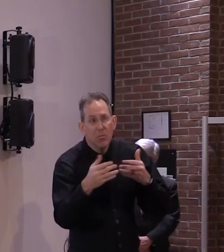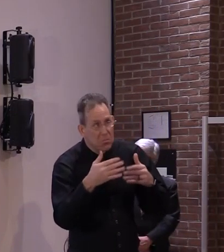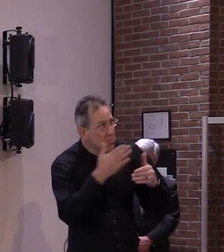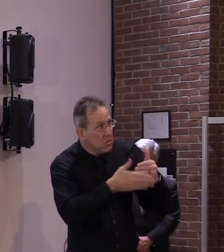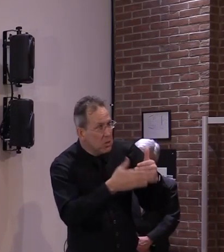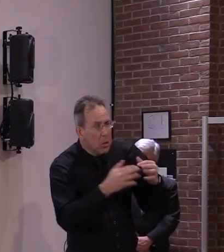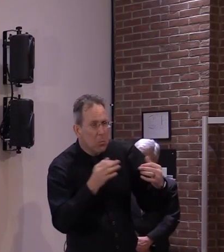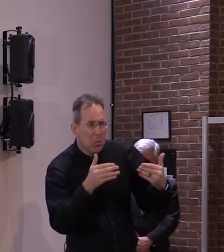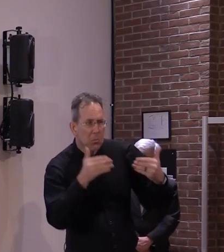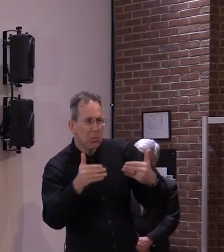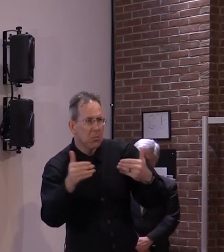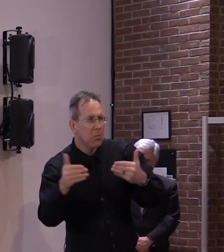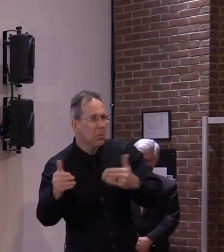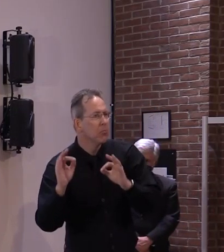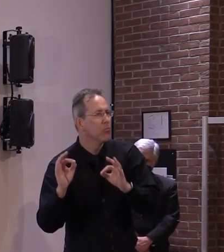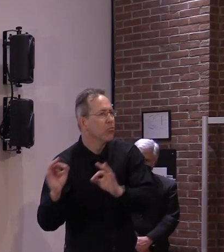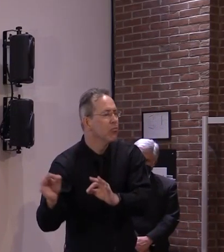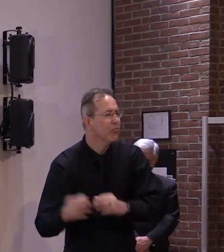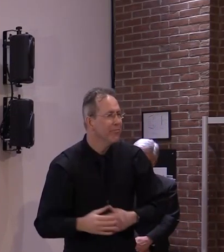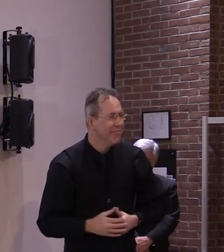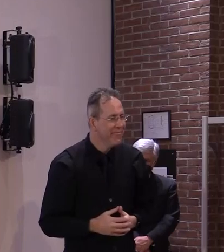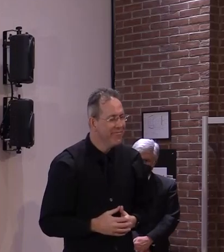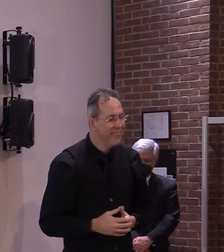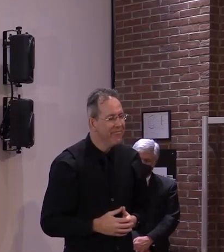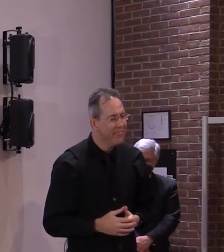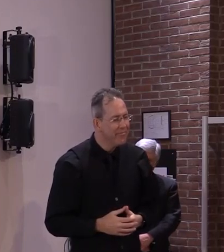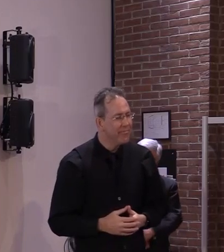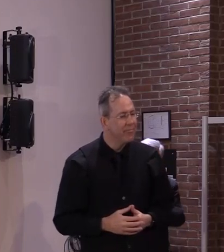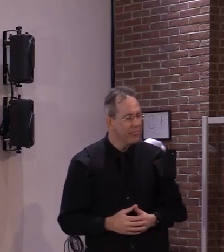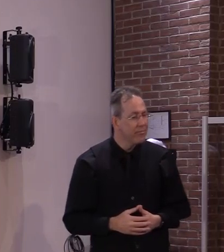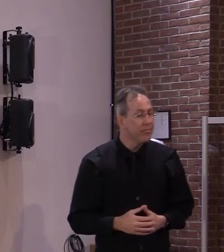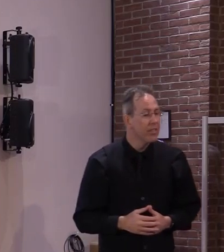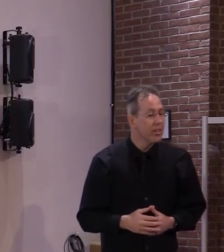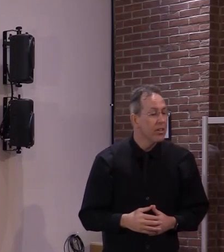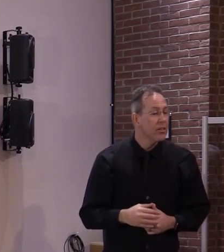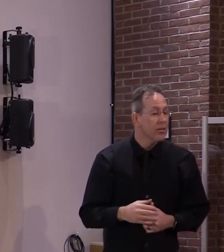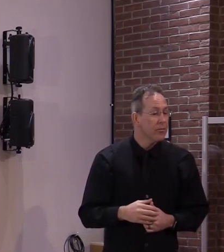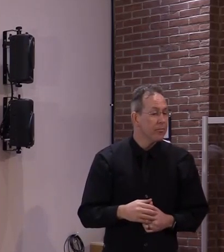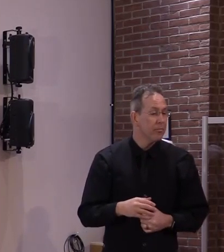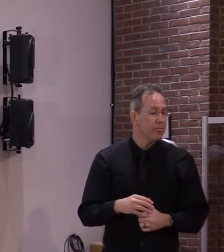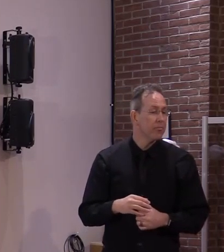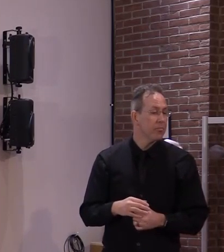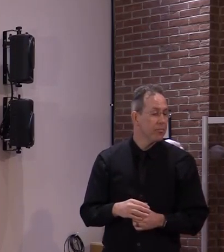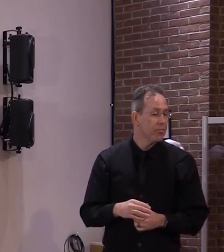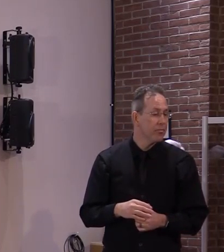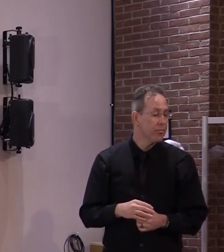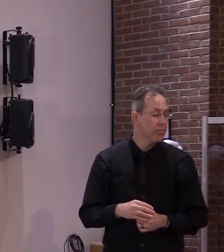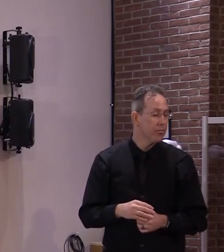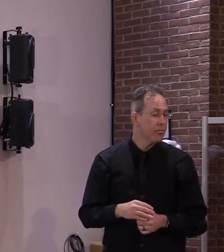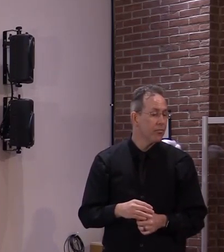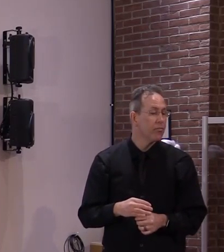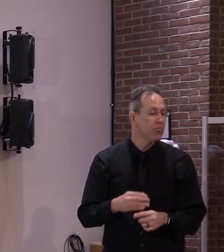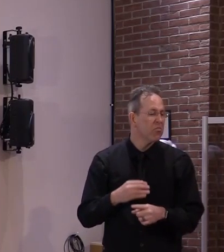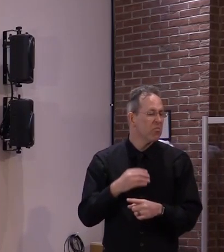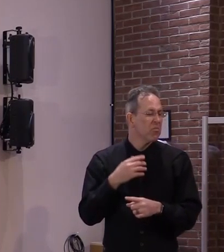on the call they did talk about the White House talked about giving us maybe a little bit more down the road,